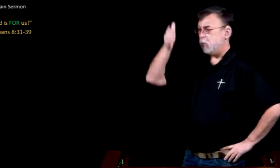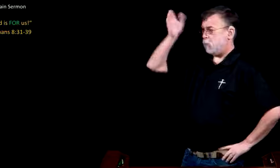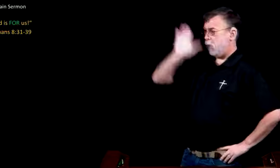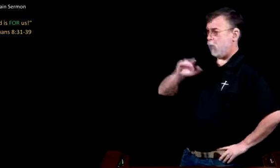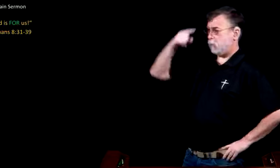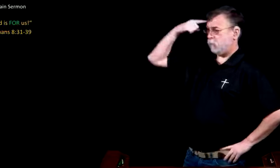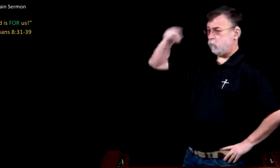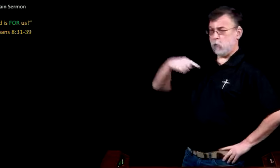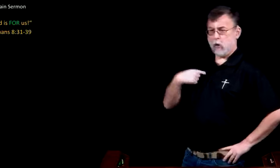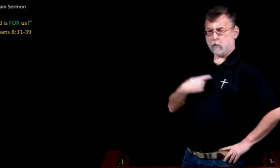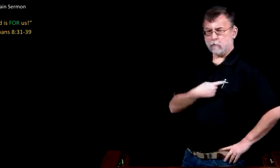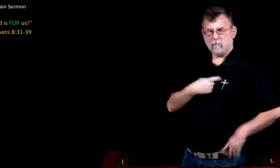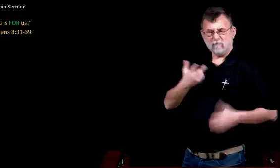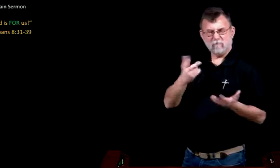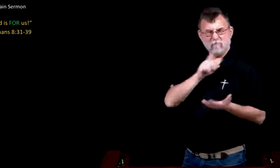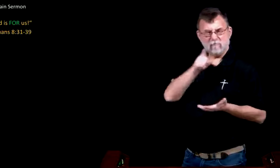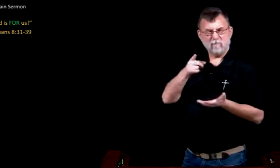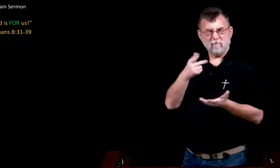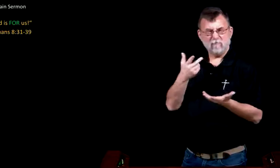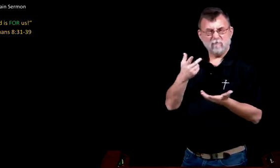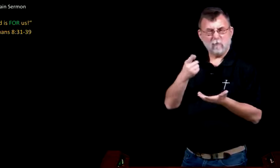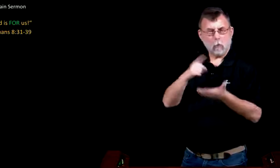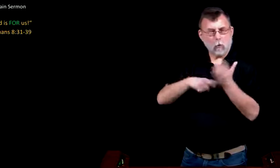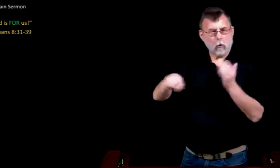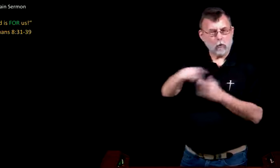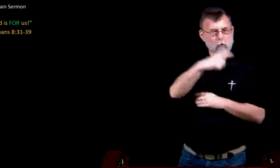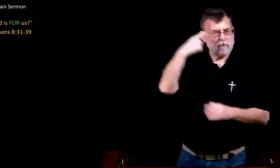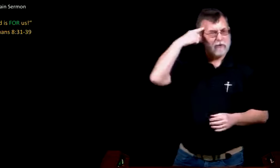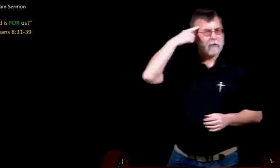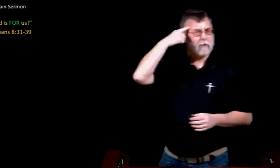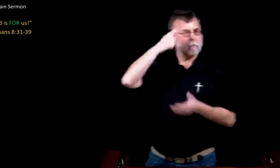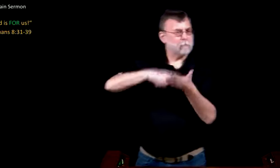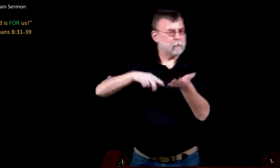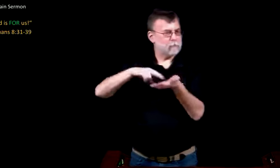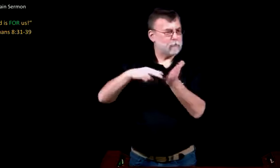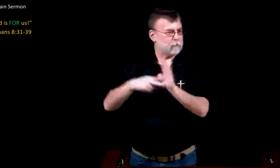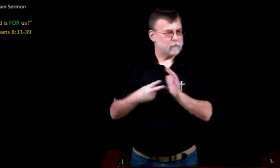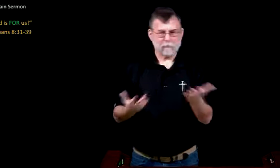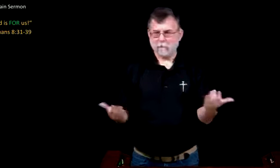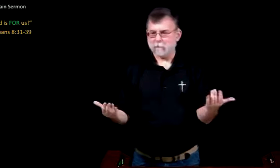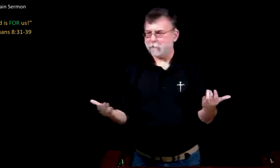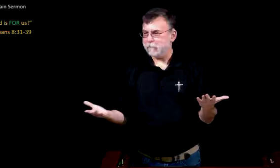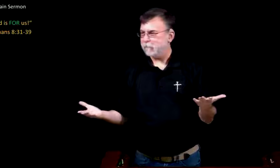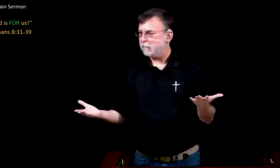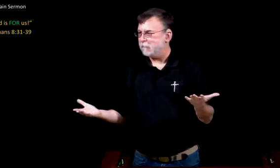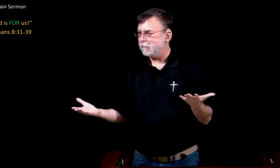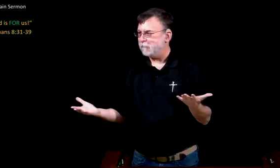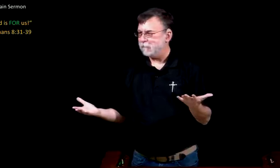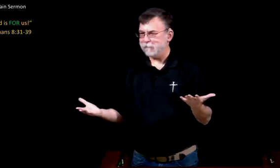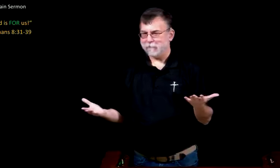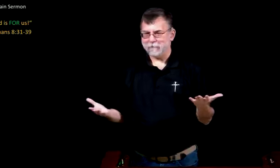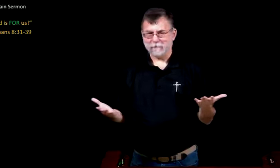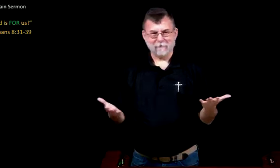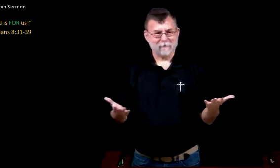Now, you might be wondering, God is for us, but what does that really mean?